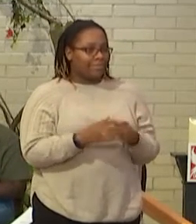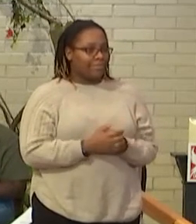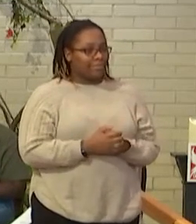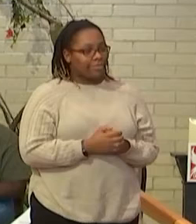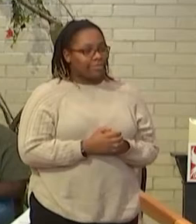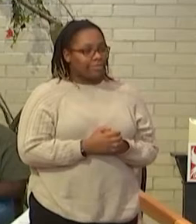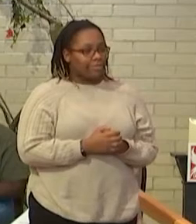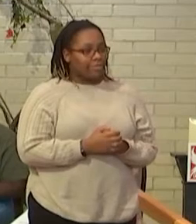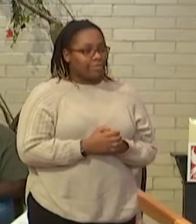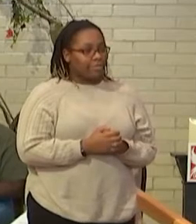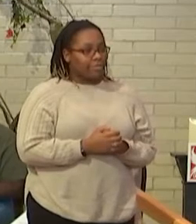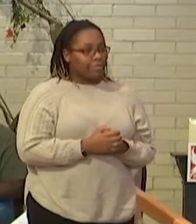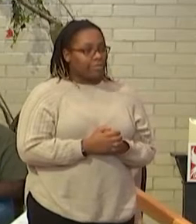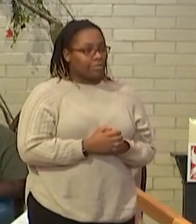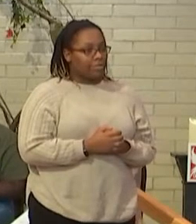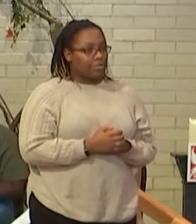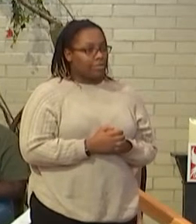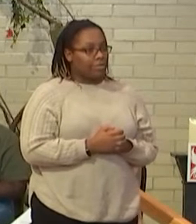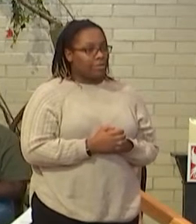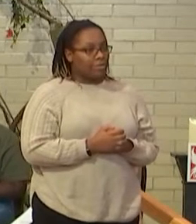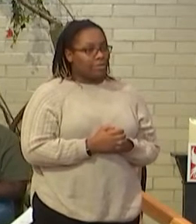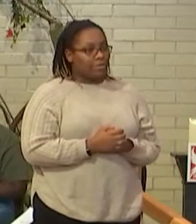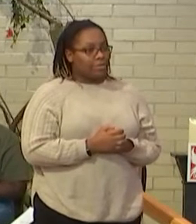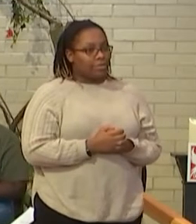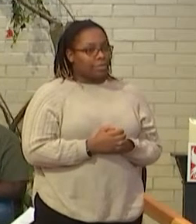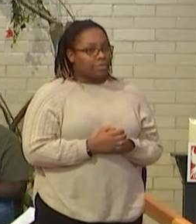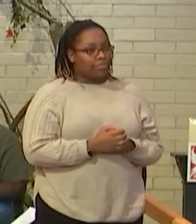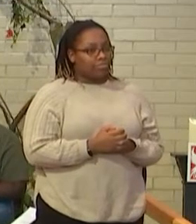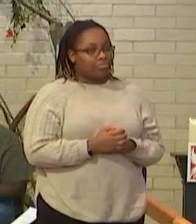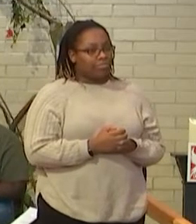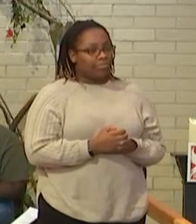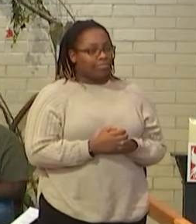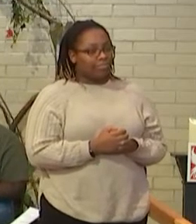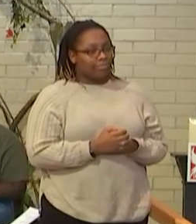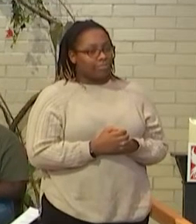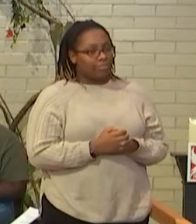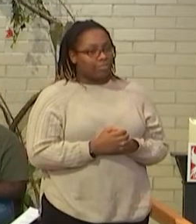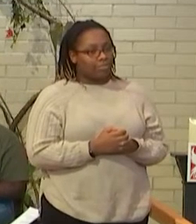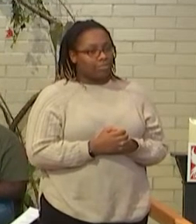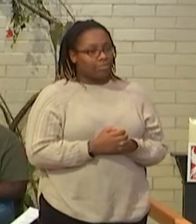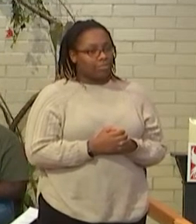So it's just something to be aware of, that